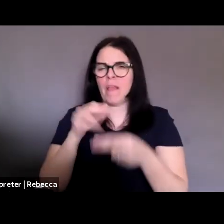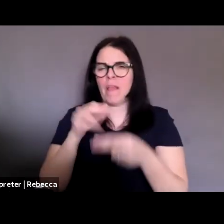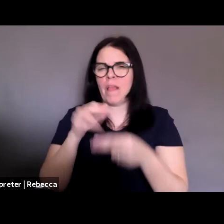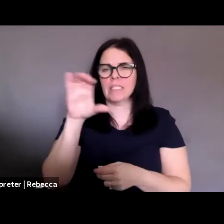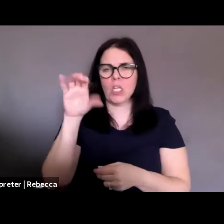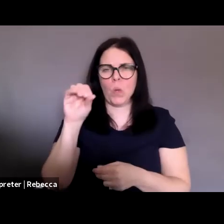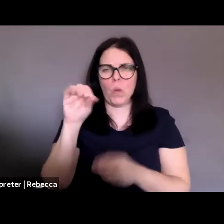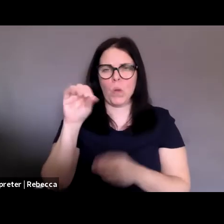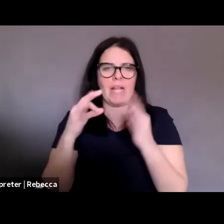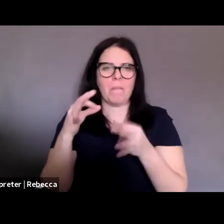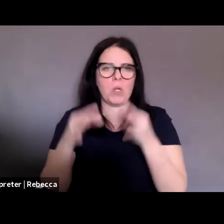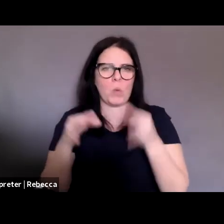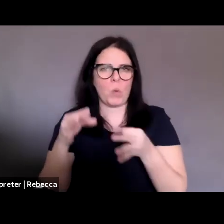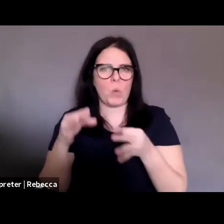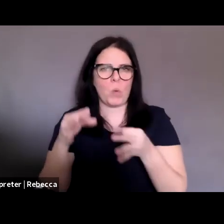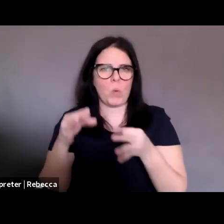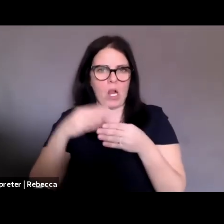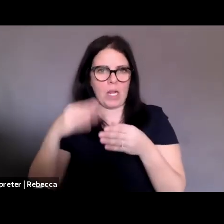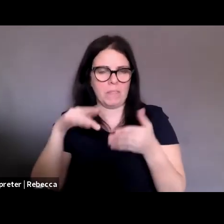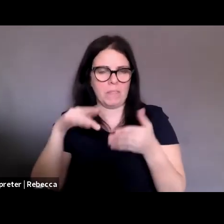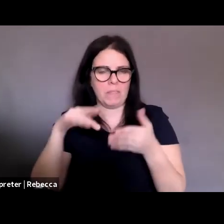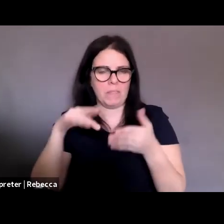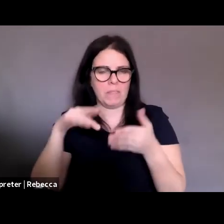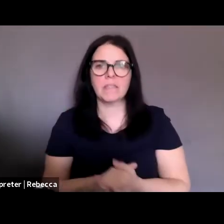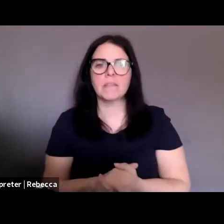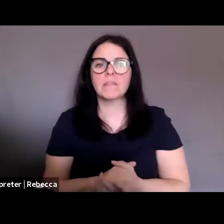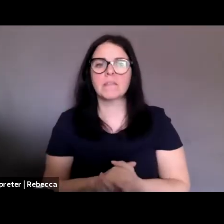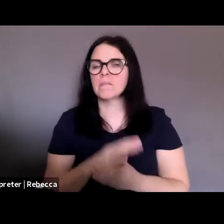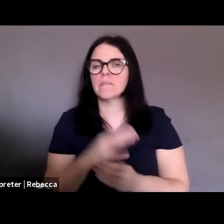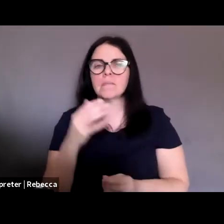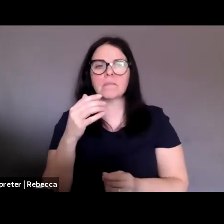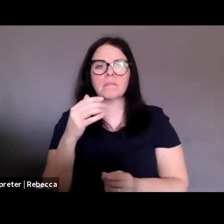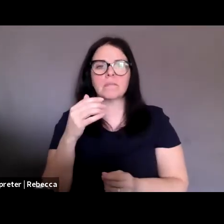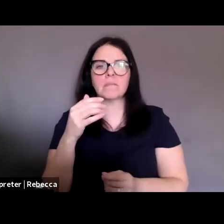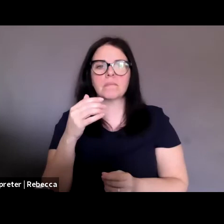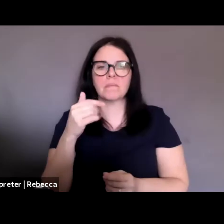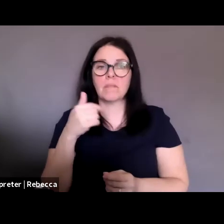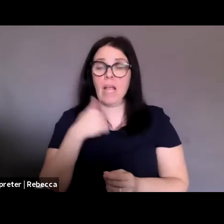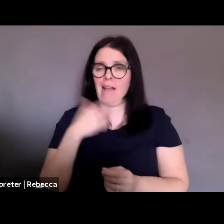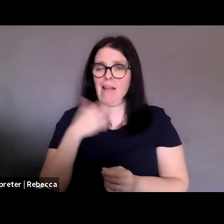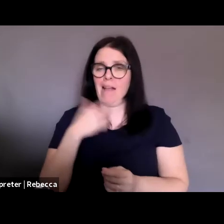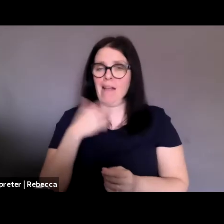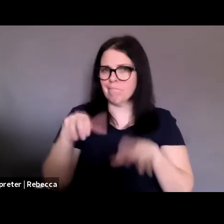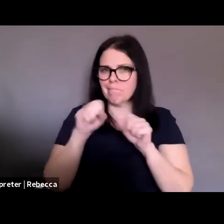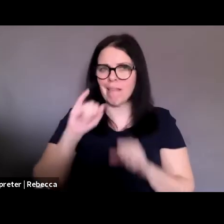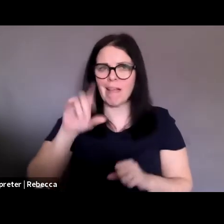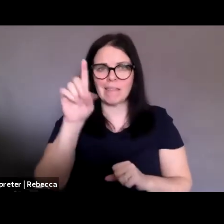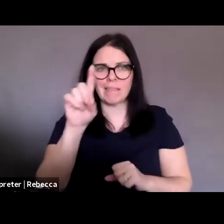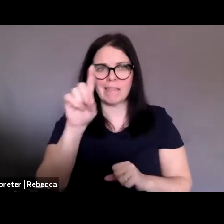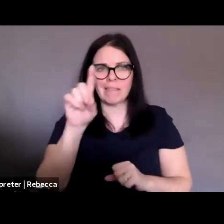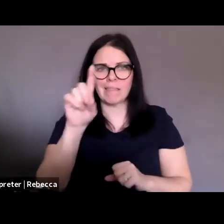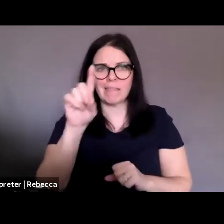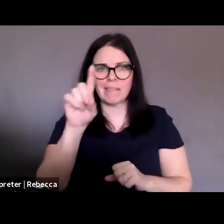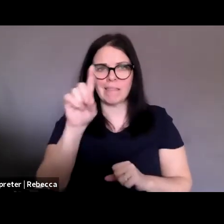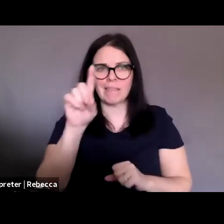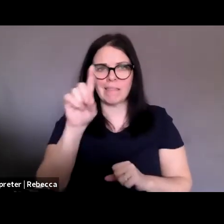I had launched and was running a nonprofit called DV Leap for the Domestic Violence Legal Empowerment and Appeals Project. And I had been working there